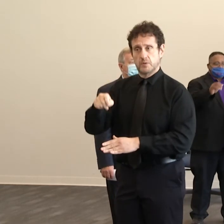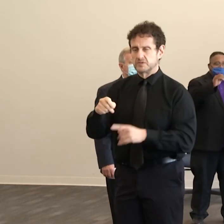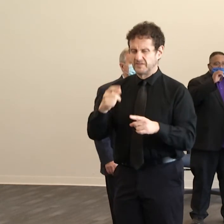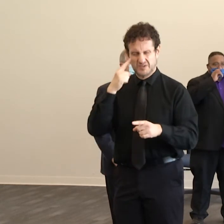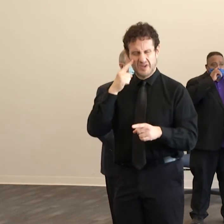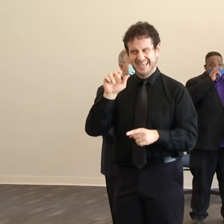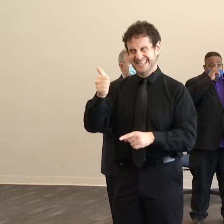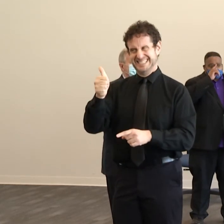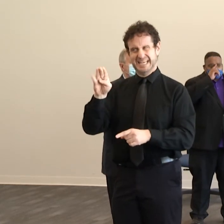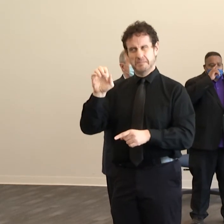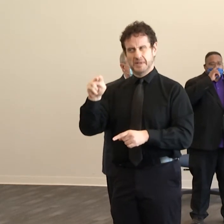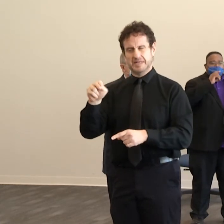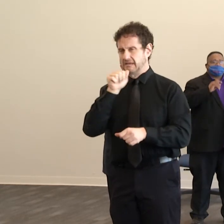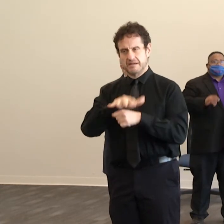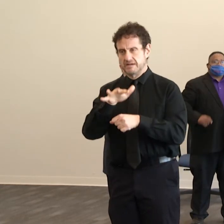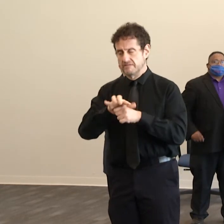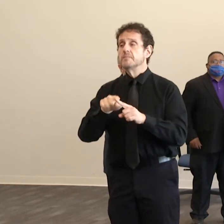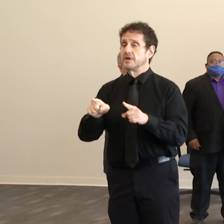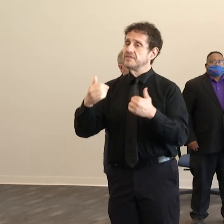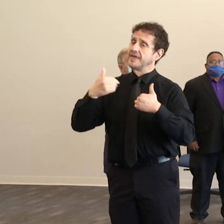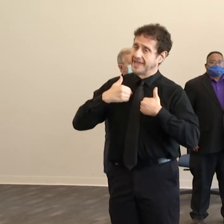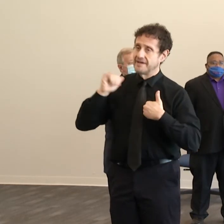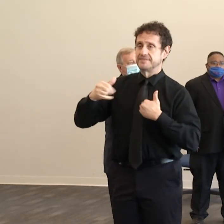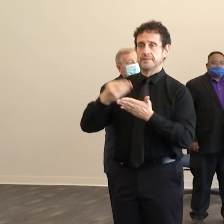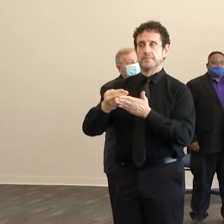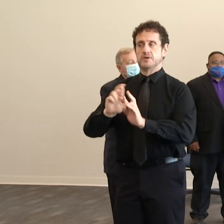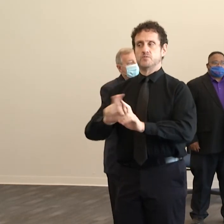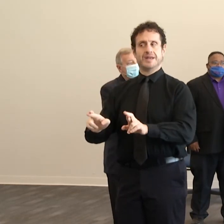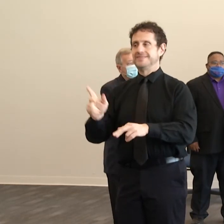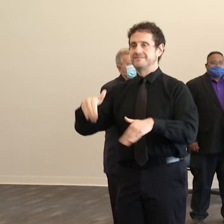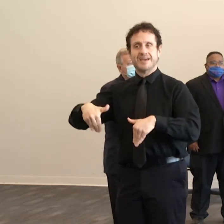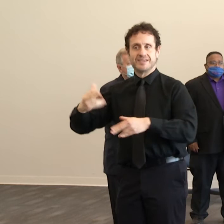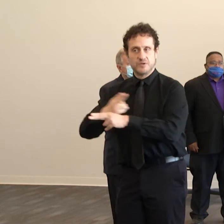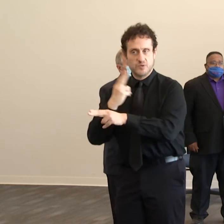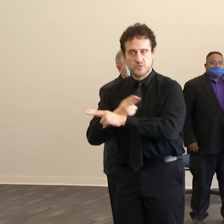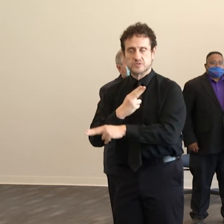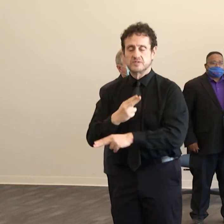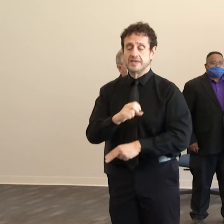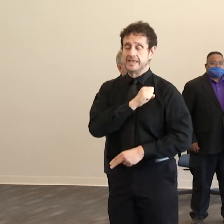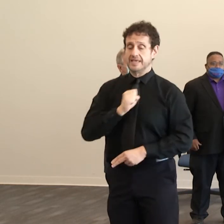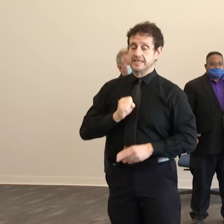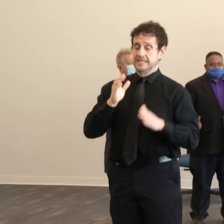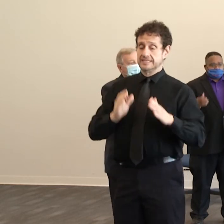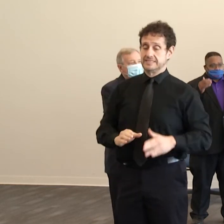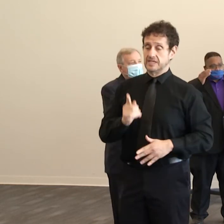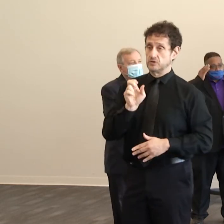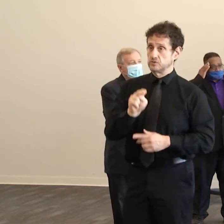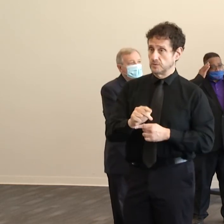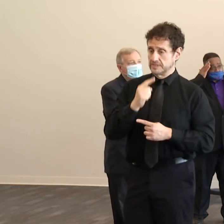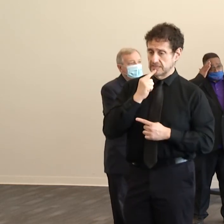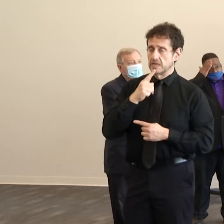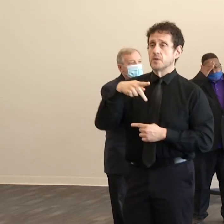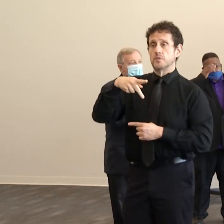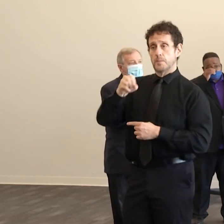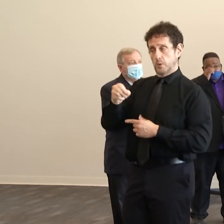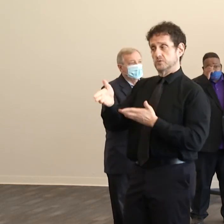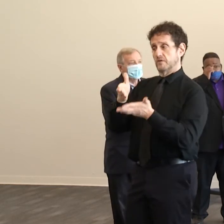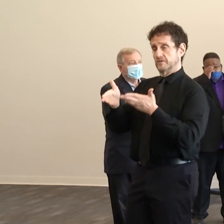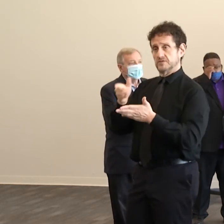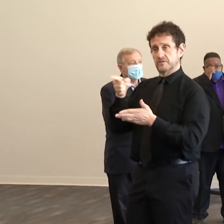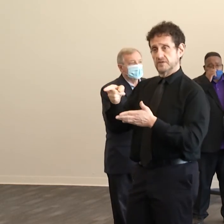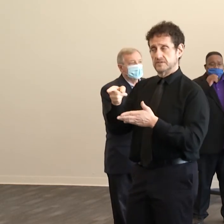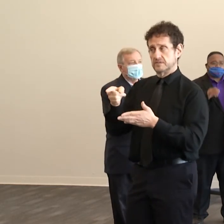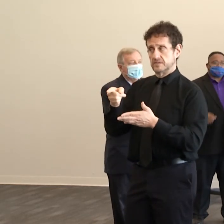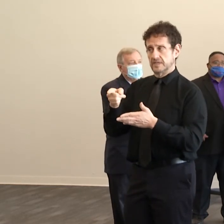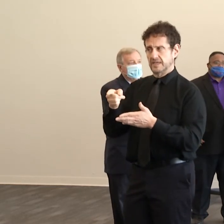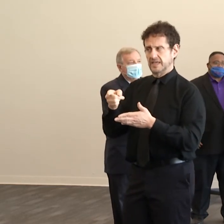was sufficient, but they do have cover. And as Senator Durbin said before, the Postal Service is a service. It's not meant to be